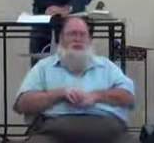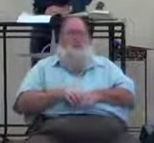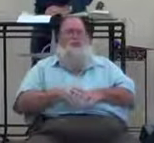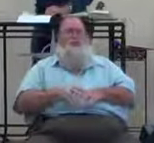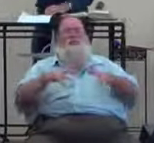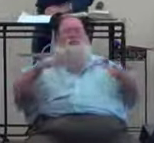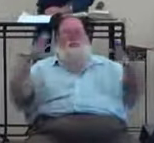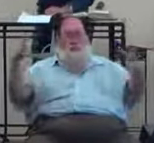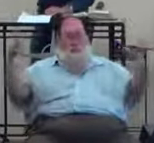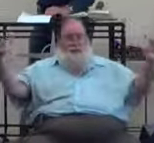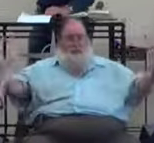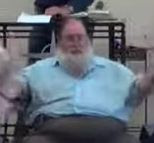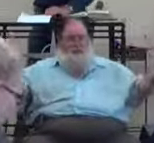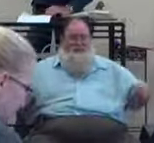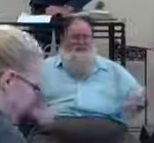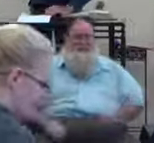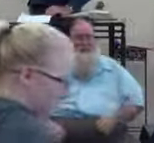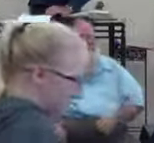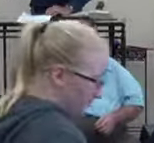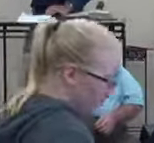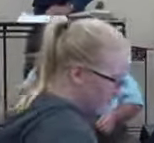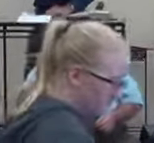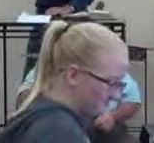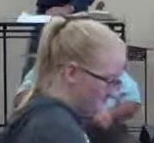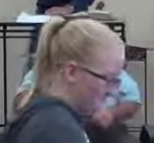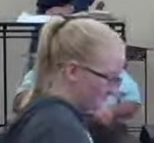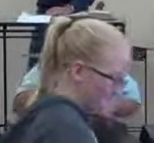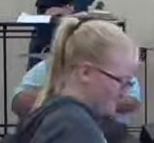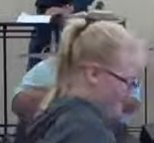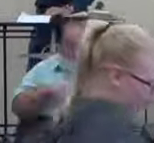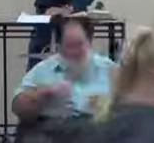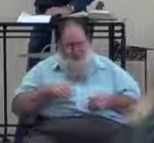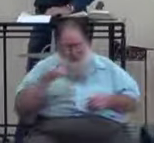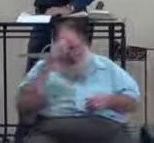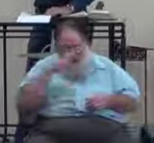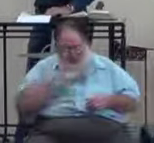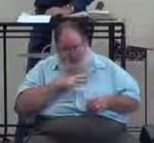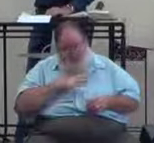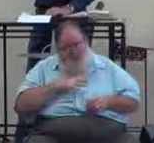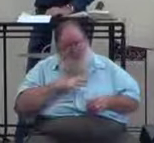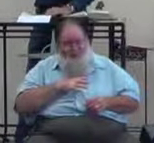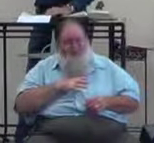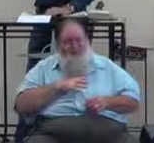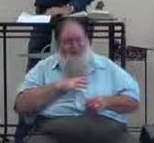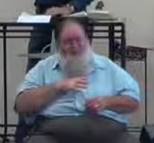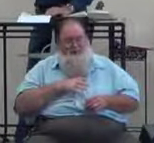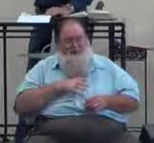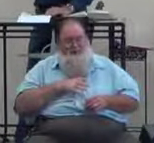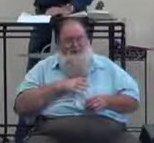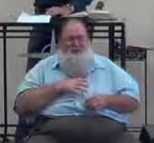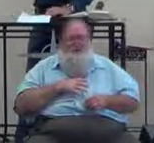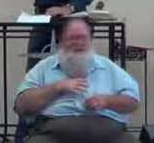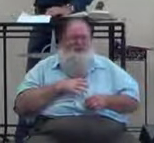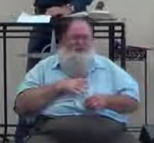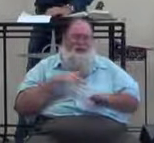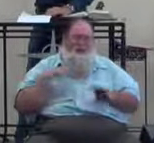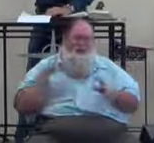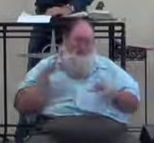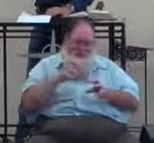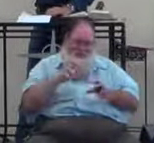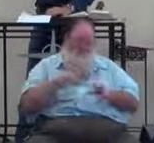God allows a man, Saul, to dismantle the church. And things don't always come from Satan. We have to remember that